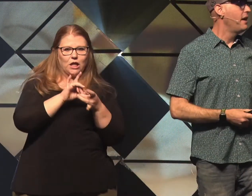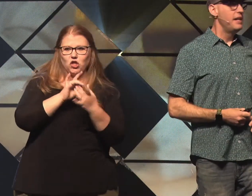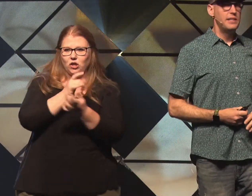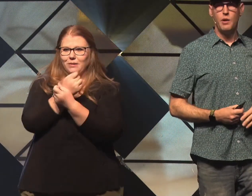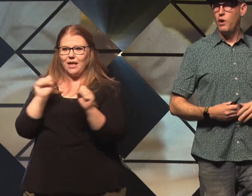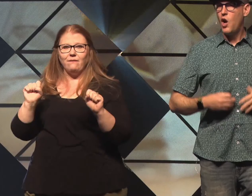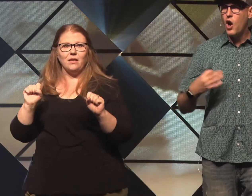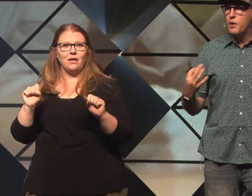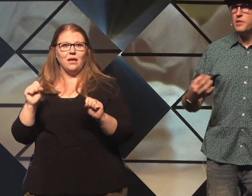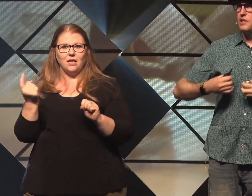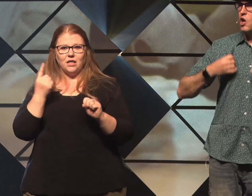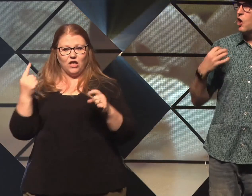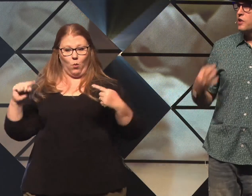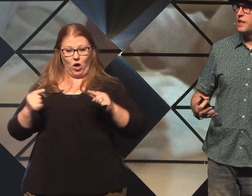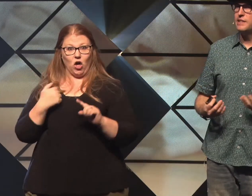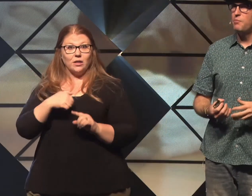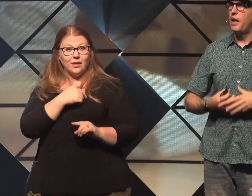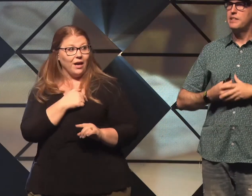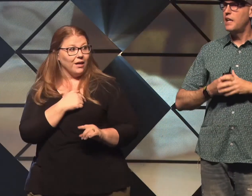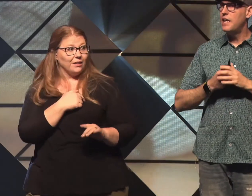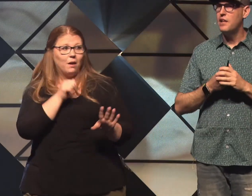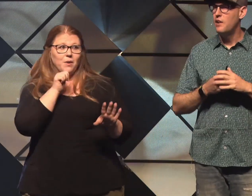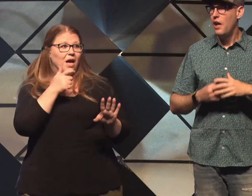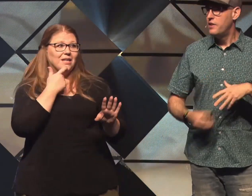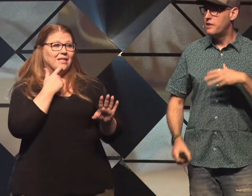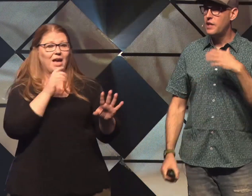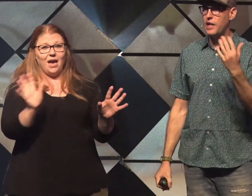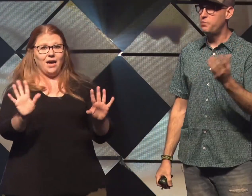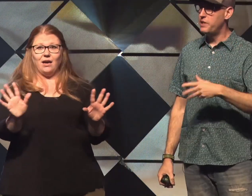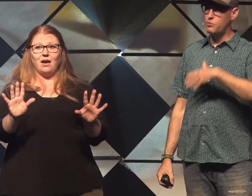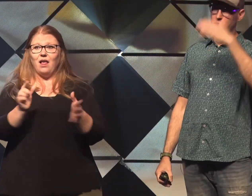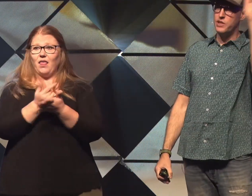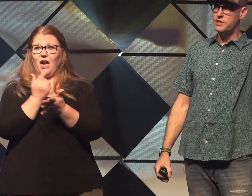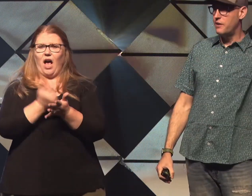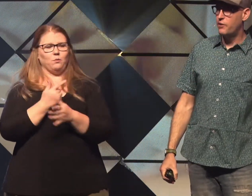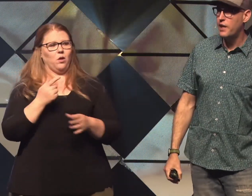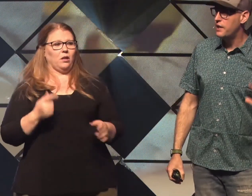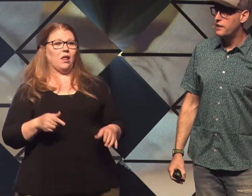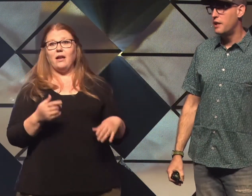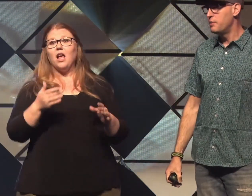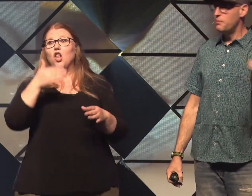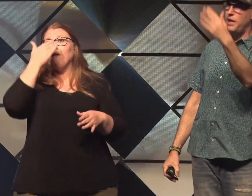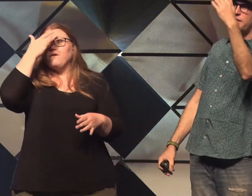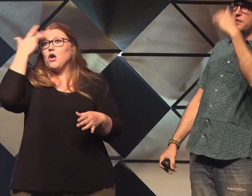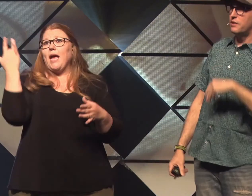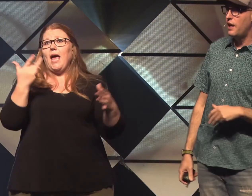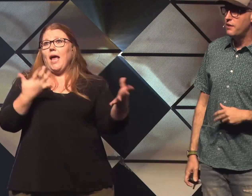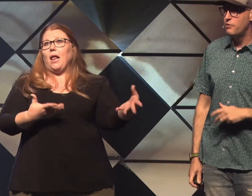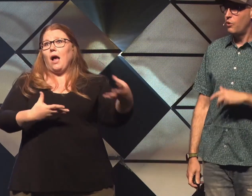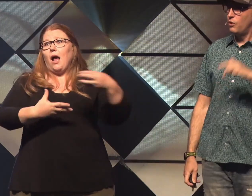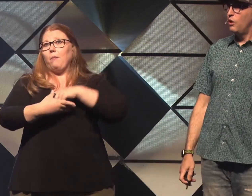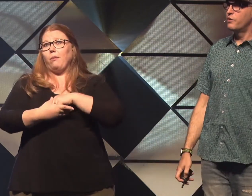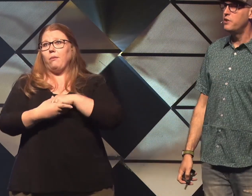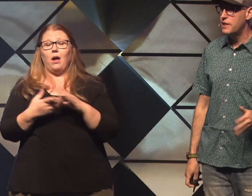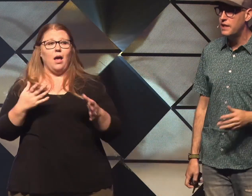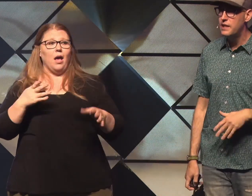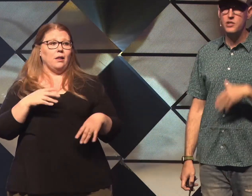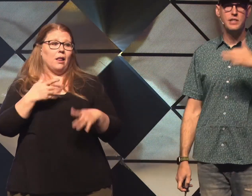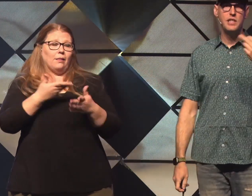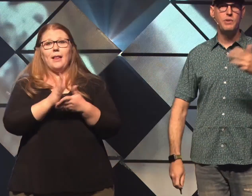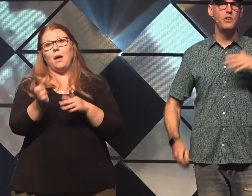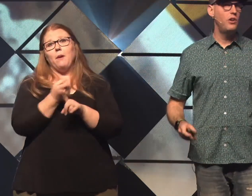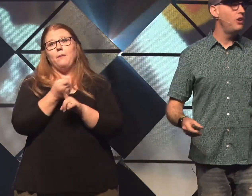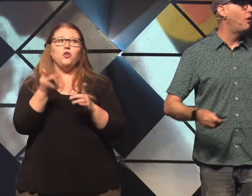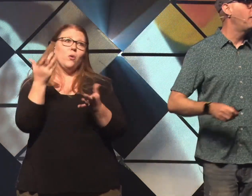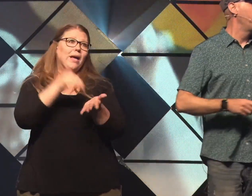safety. Someone harms us and hurts us. I'm not saying that the gospel is, well, just like forget it. Let them come back into your life and roll over you again and